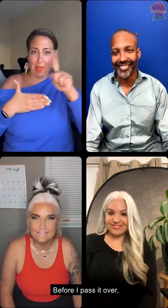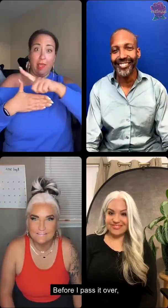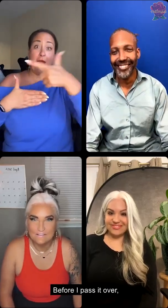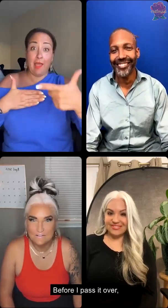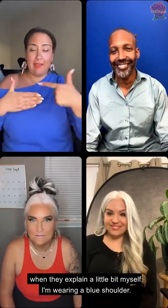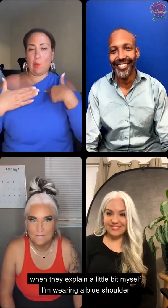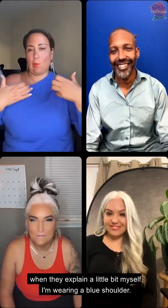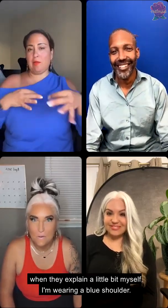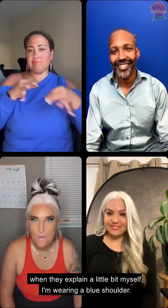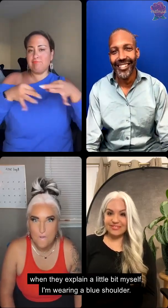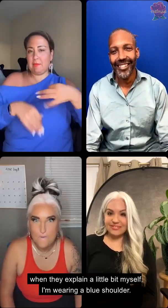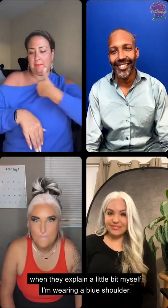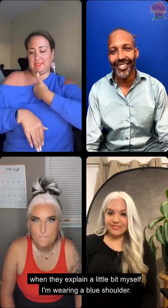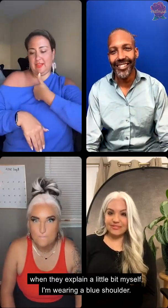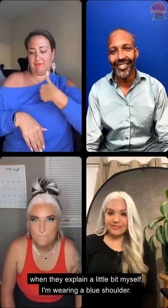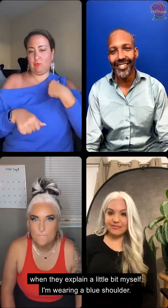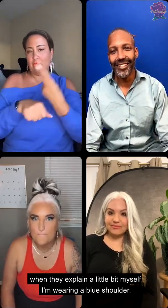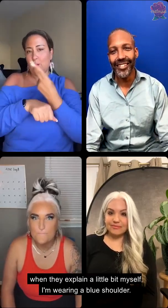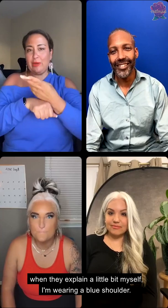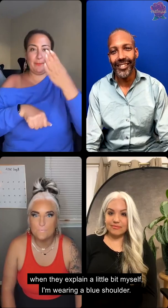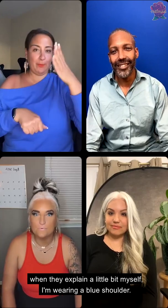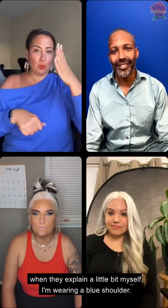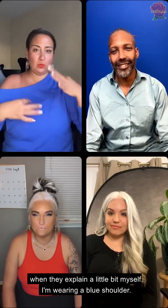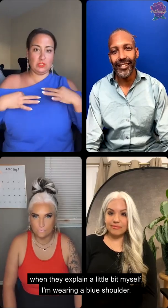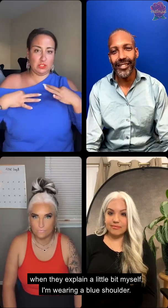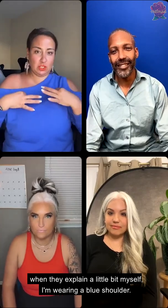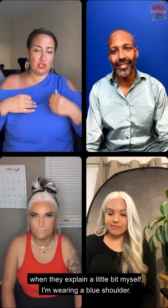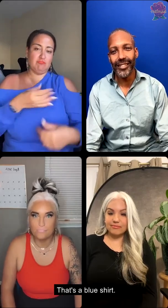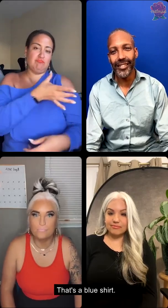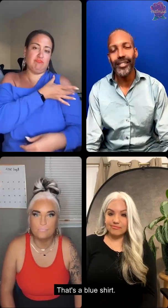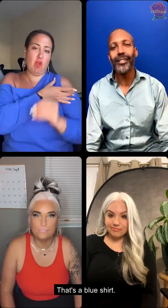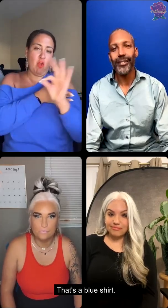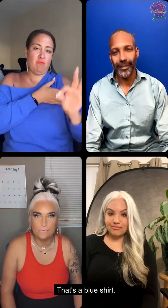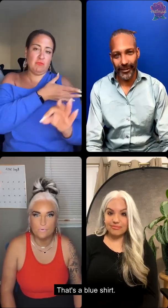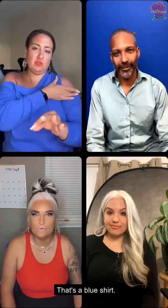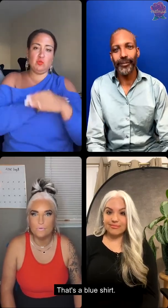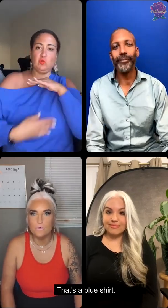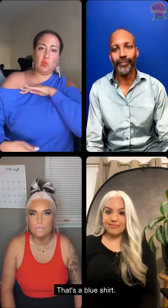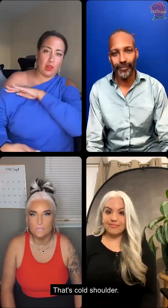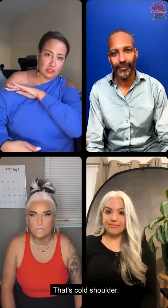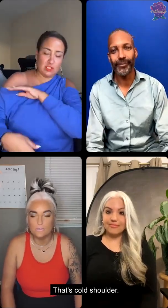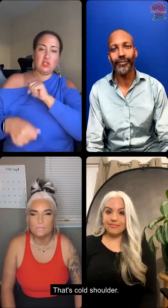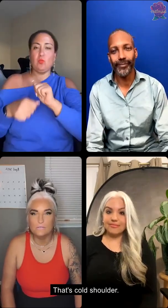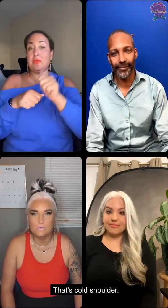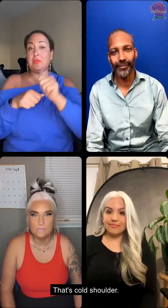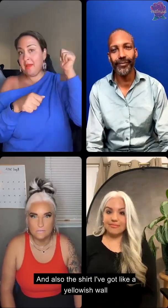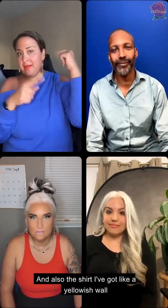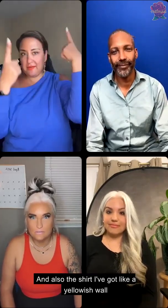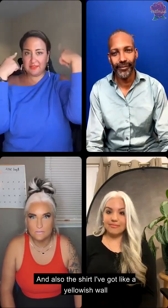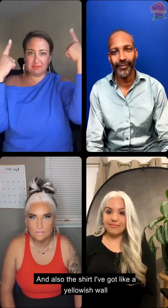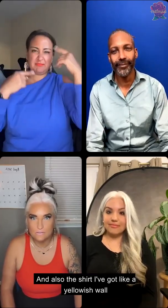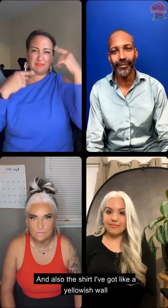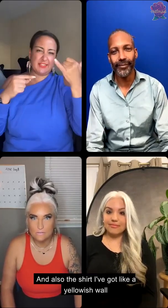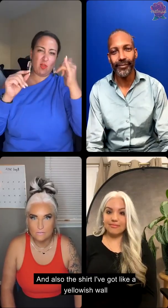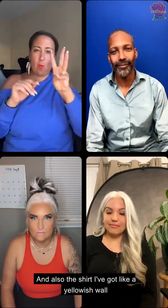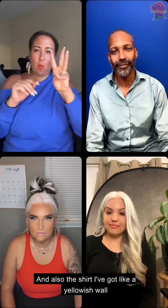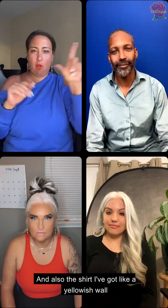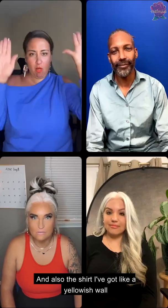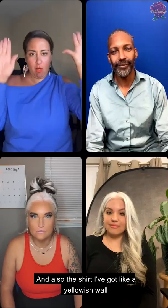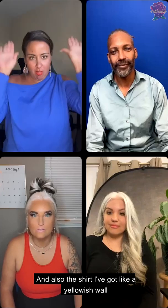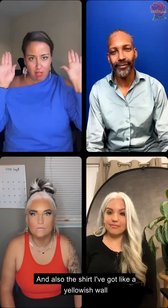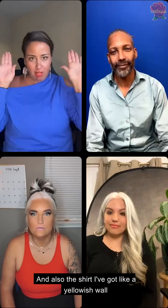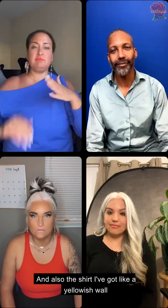Okay, thank you. Before I pass it over, I want to explain a little bit about myself. I'm wearing a blue shoulder that's a blue shirt that's cold shoulder